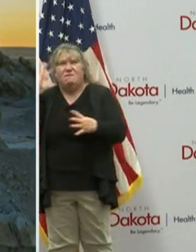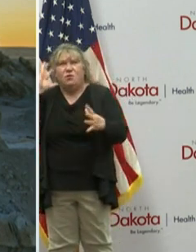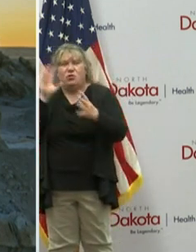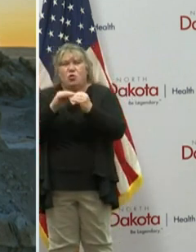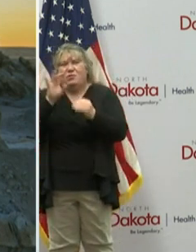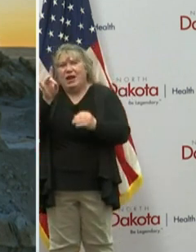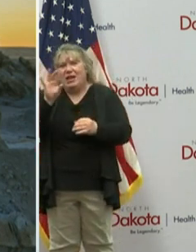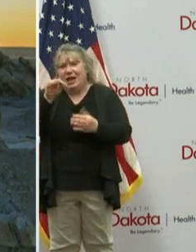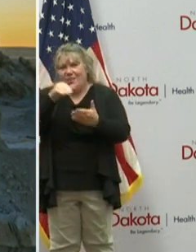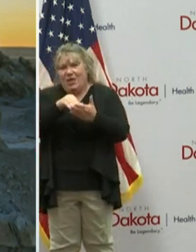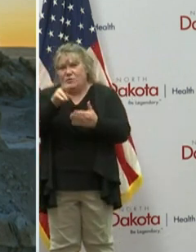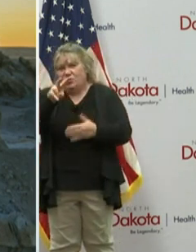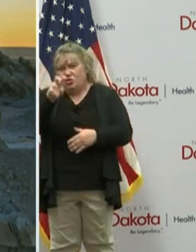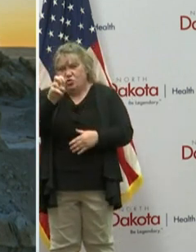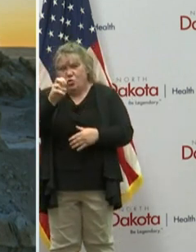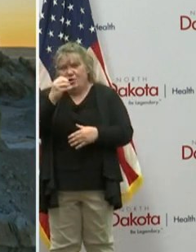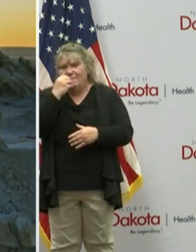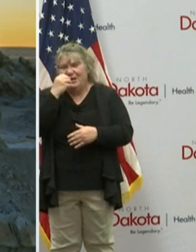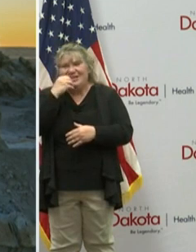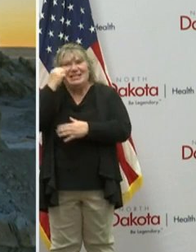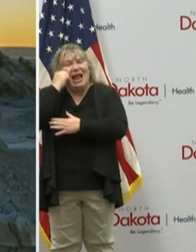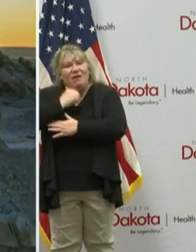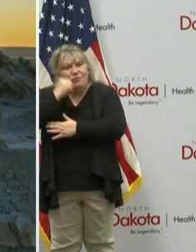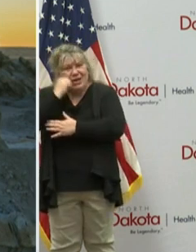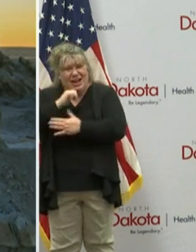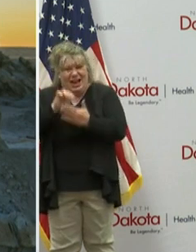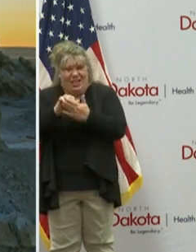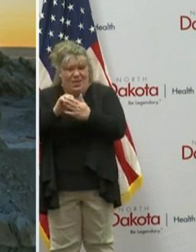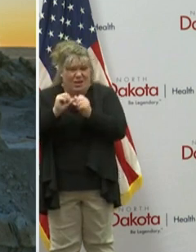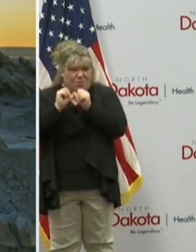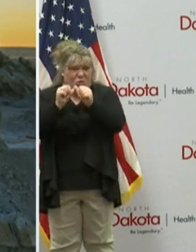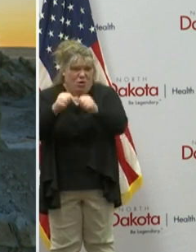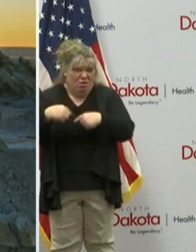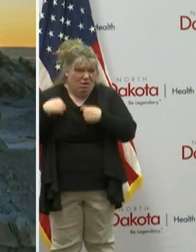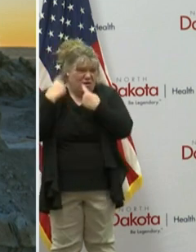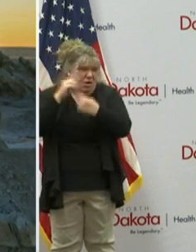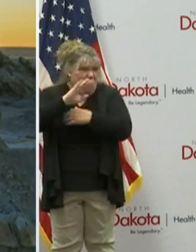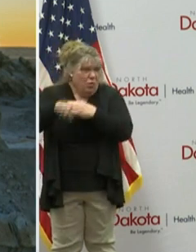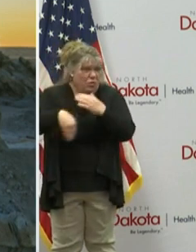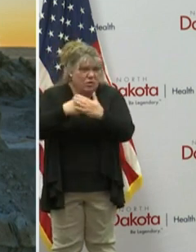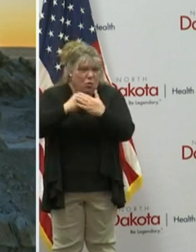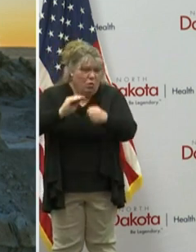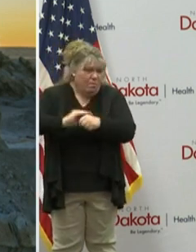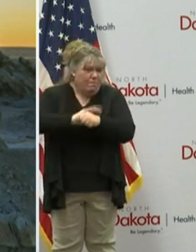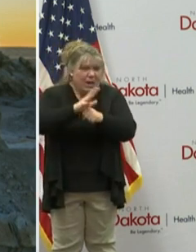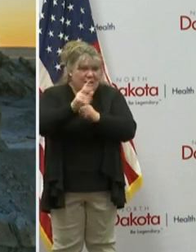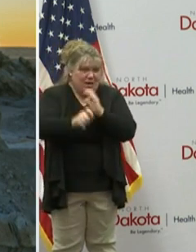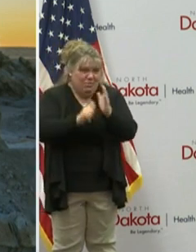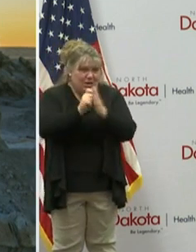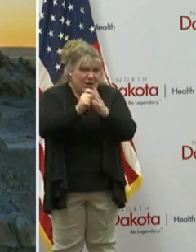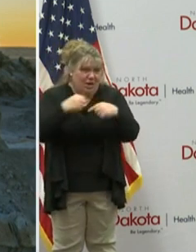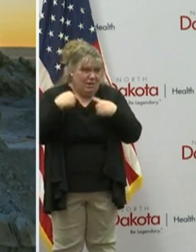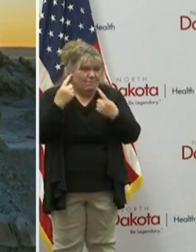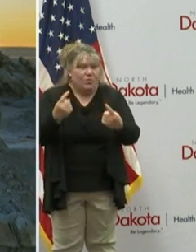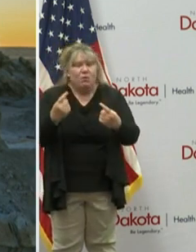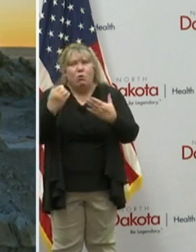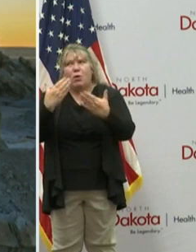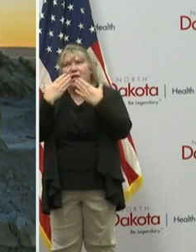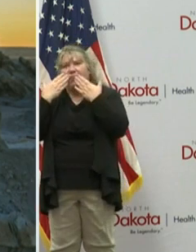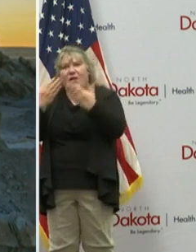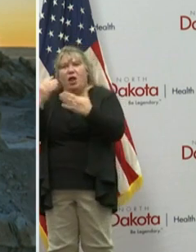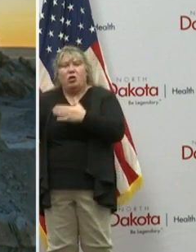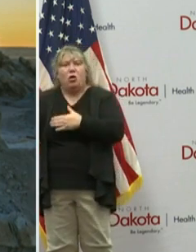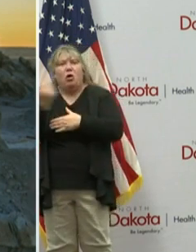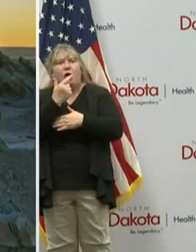of 89,200 meals a day. That's been going on this entire time. So again, we want to give a shout out to